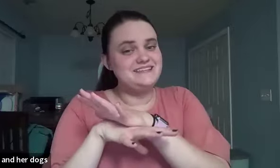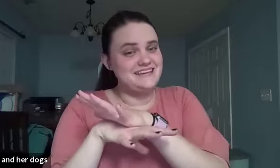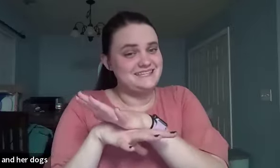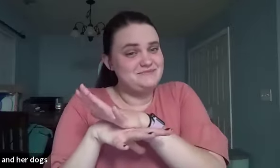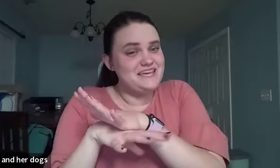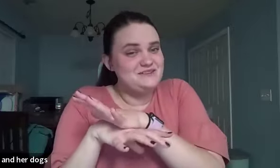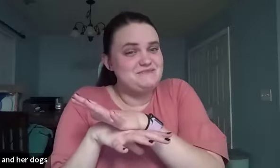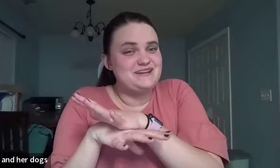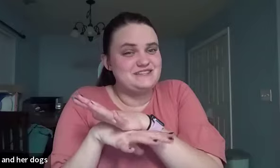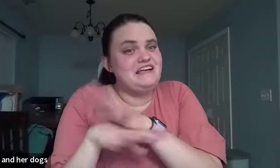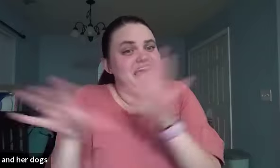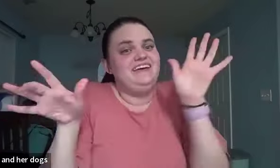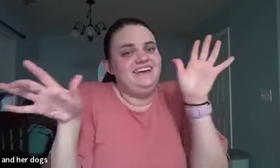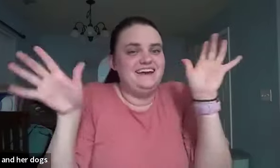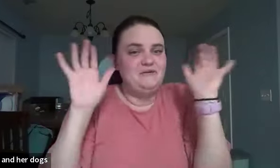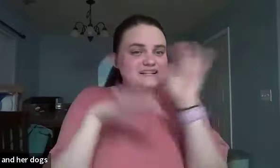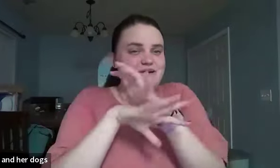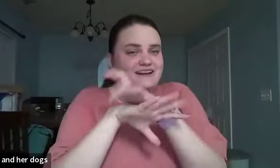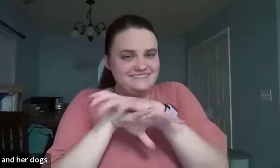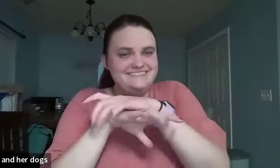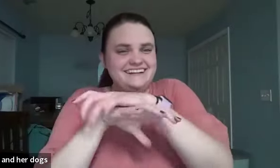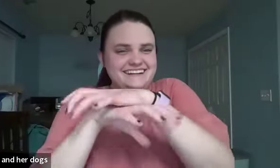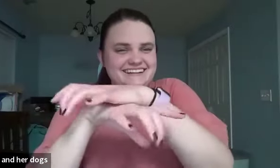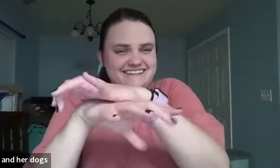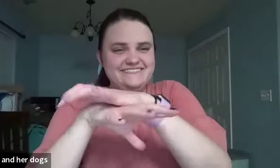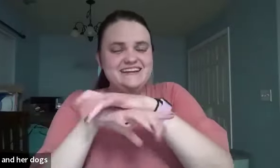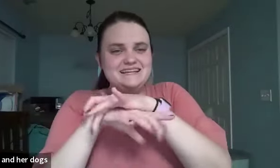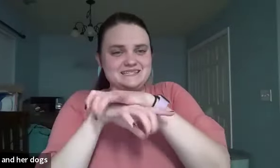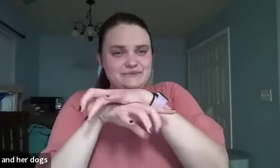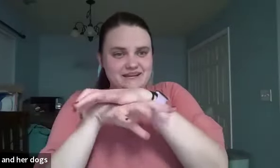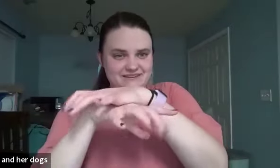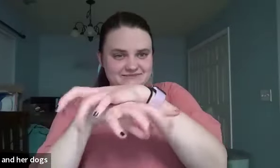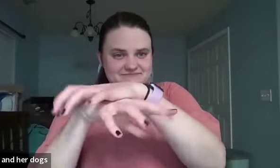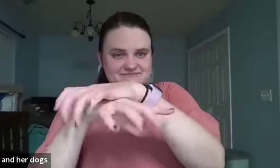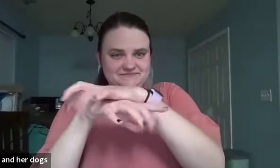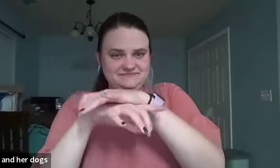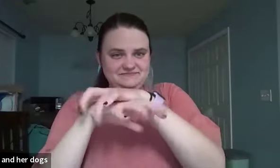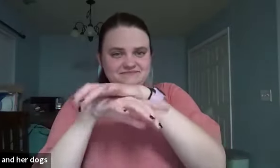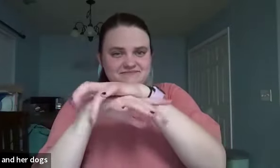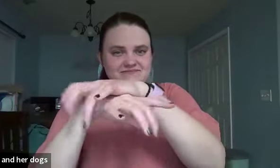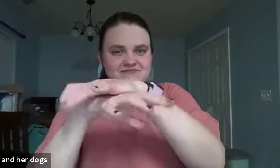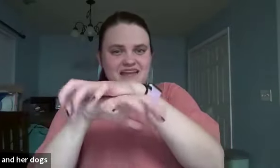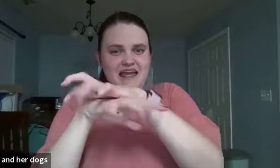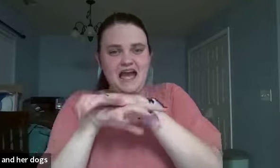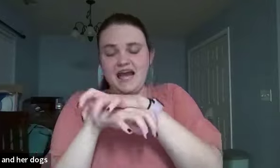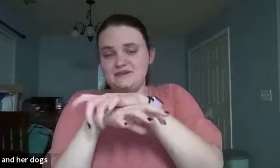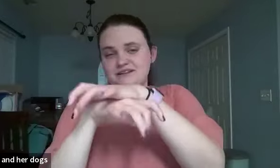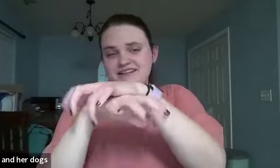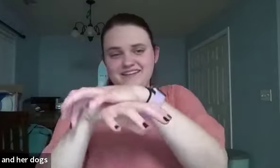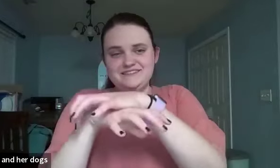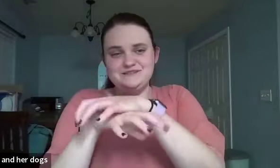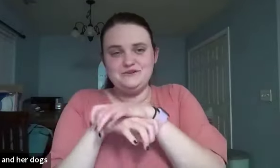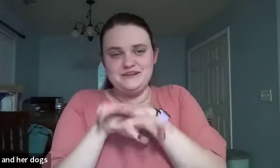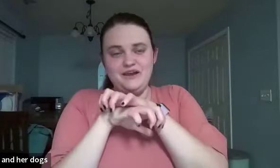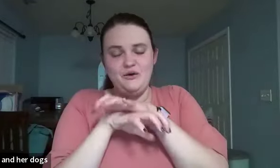to the kids, but that's only because they're like, I don't want a spider. Spider. I really like this one